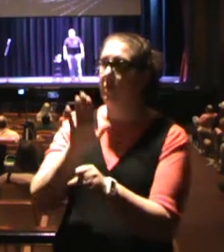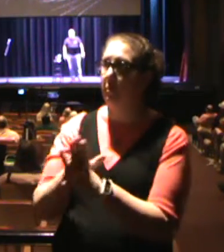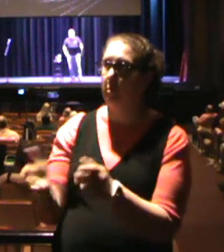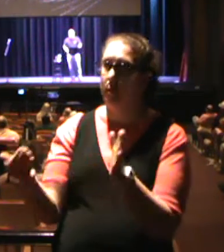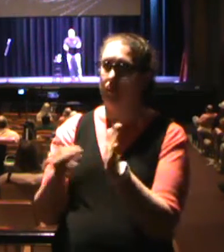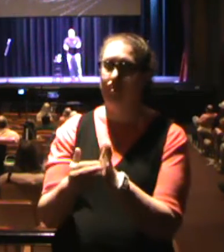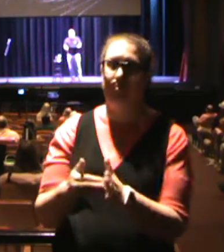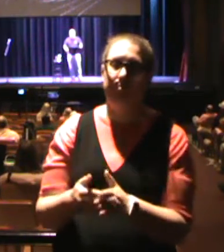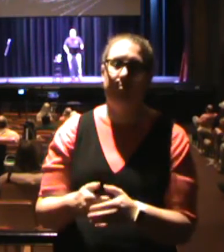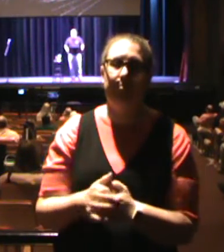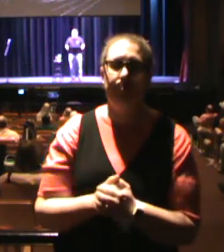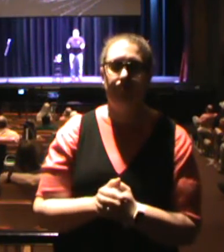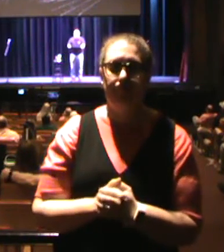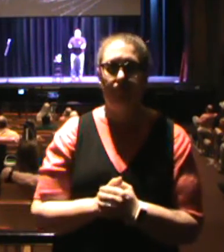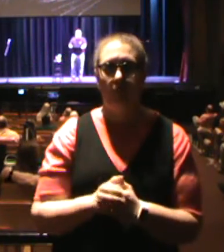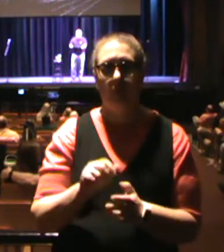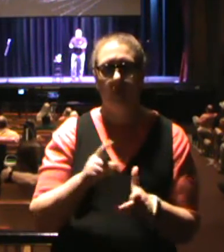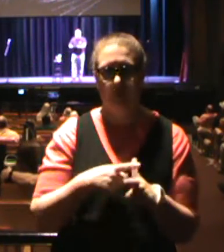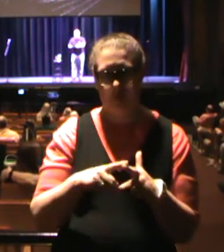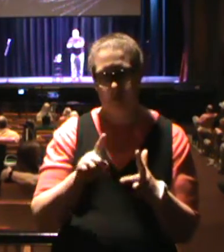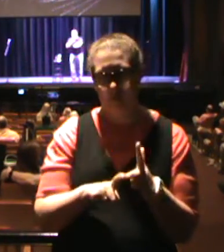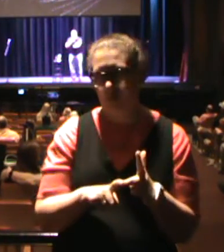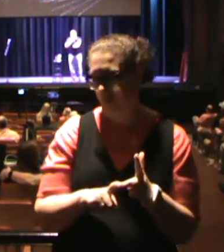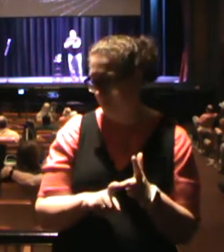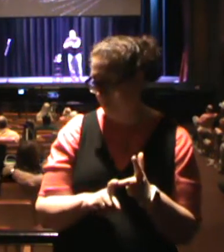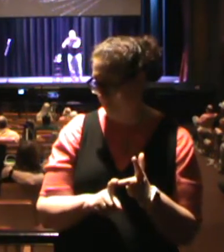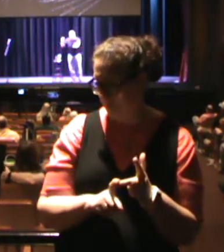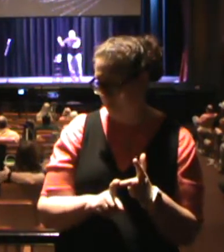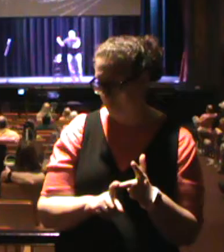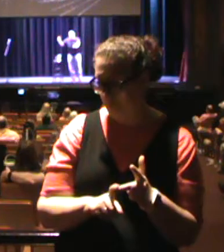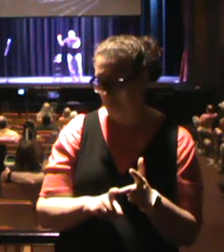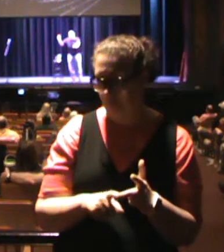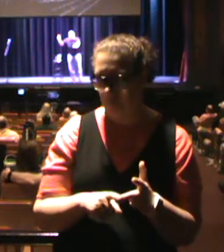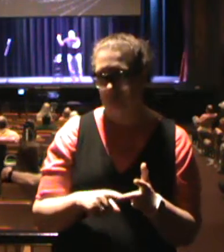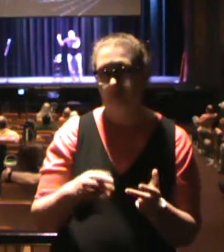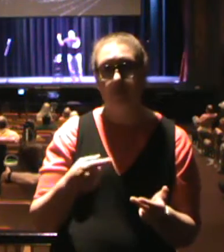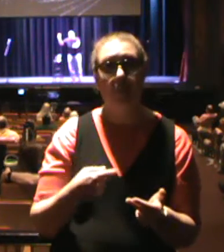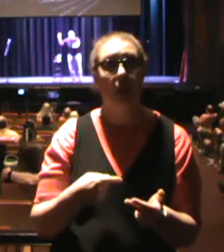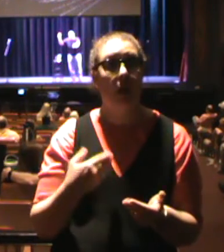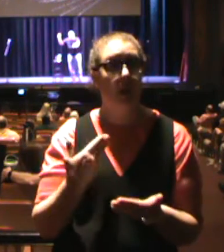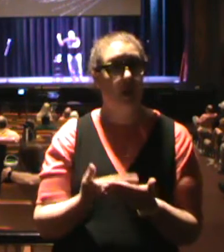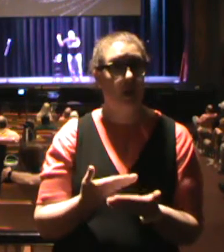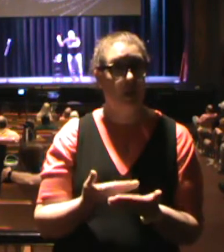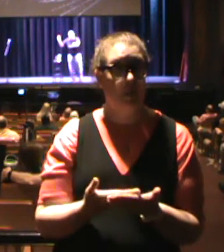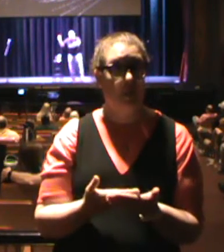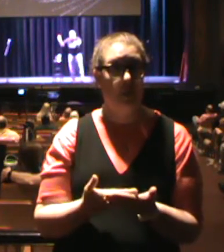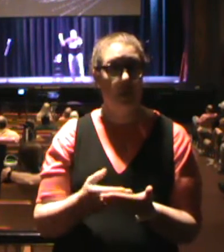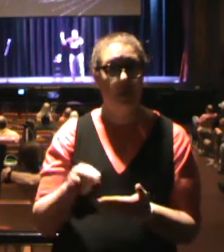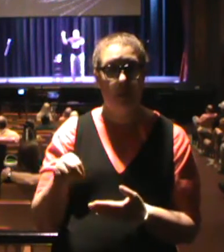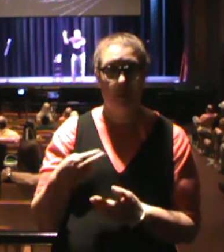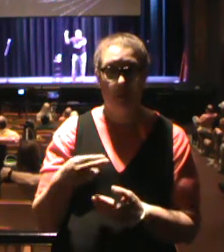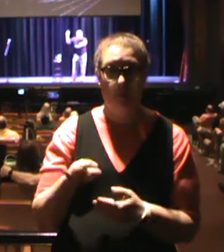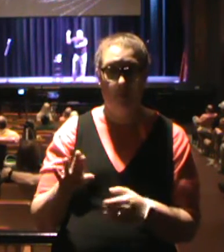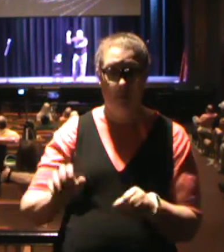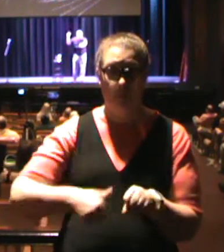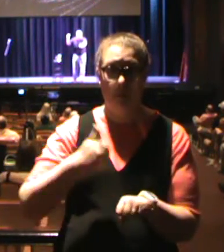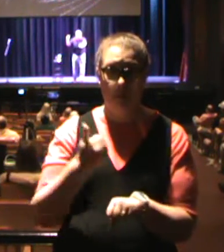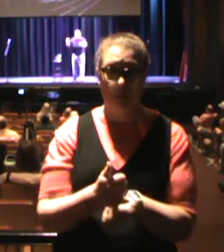necessary. Thirdly, accountability. Nehemiah appointed as treasurer over the storehouses, the priest,